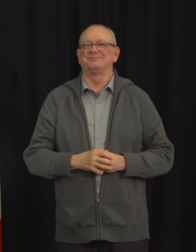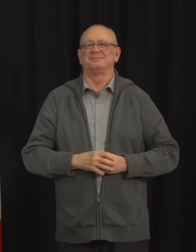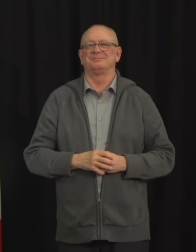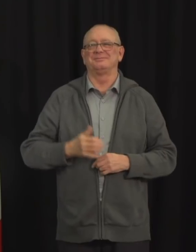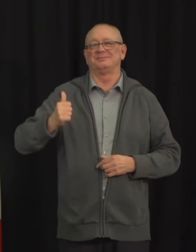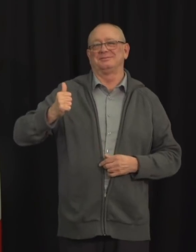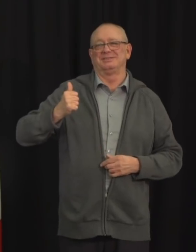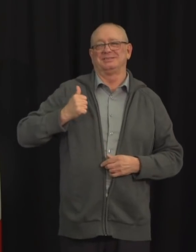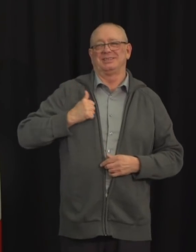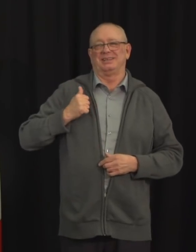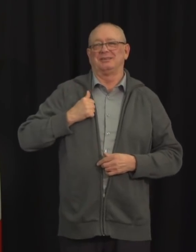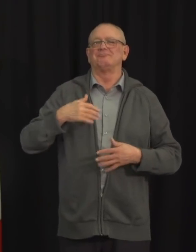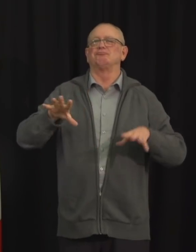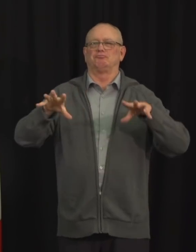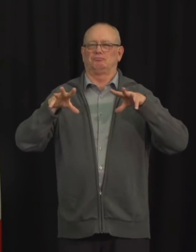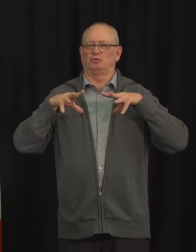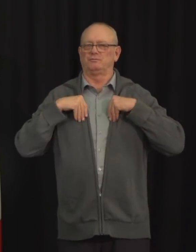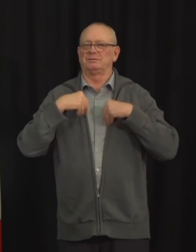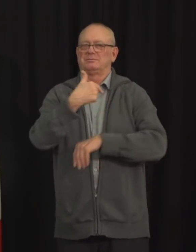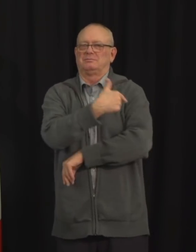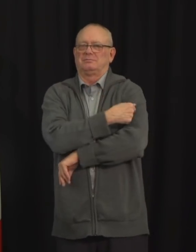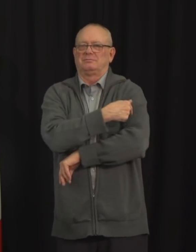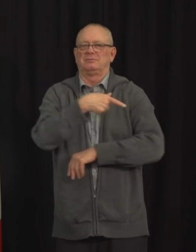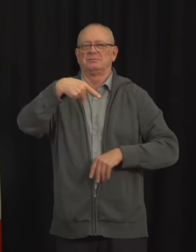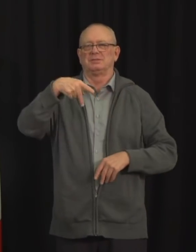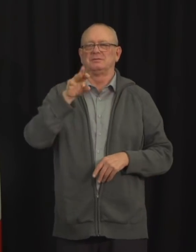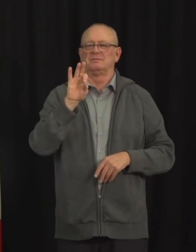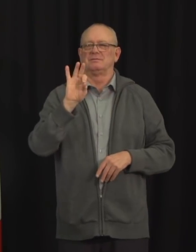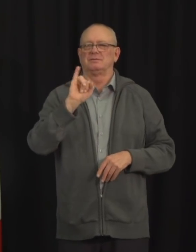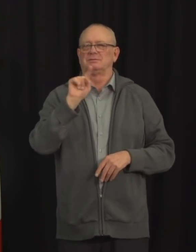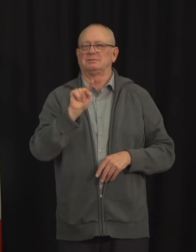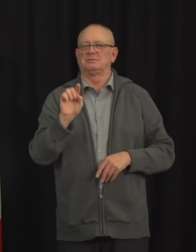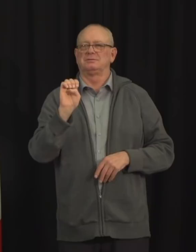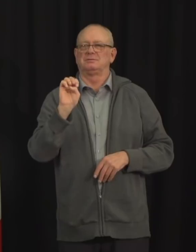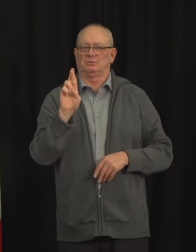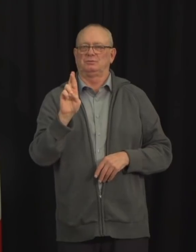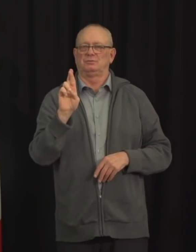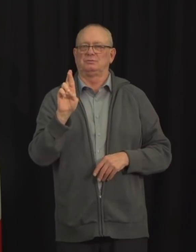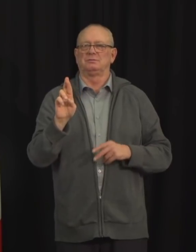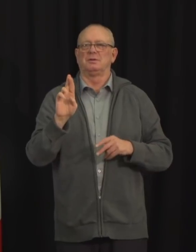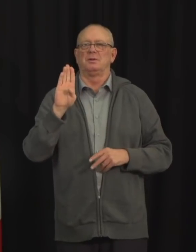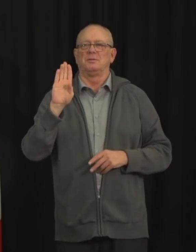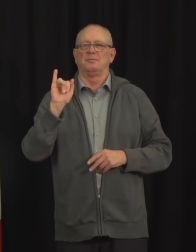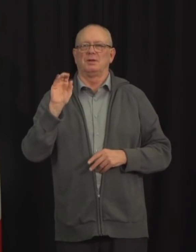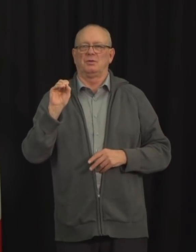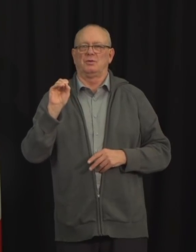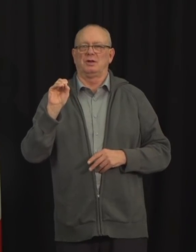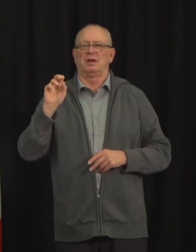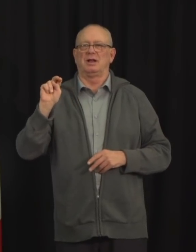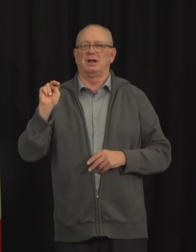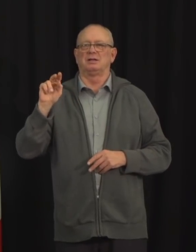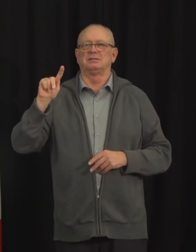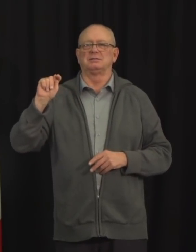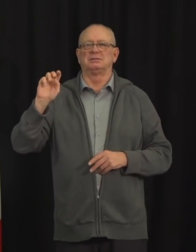Pfizer-BioNTech COVID-19 vaccine for use in this country, we are activating our plans to begin vaccinating the first group of healthcare